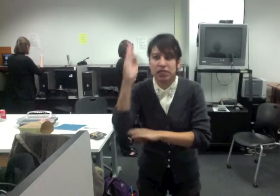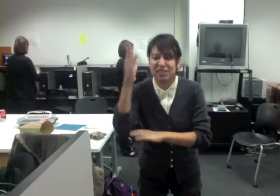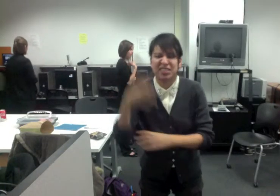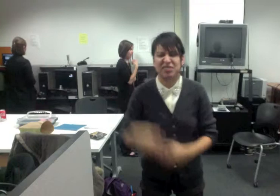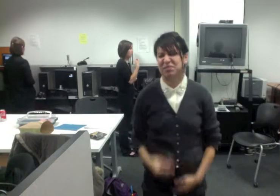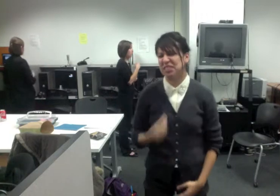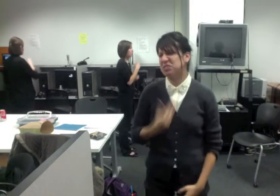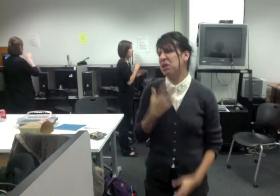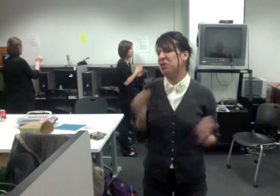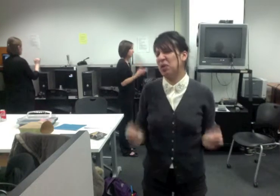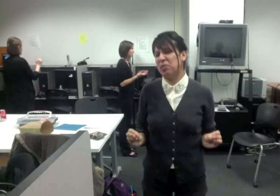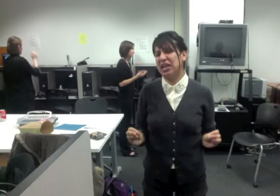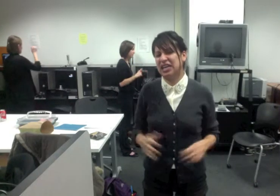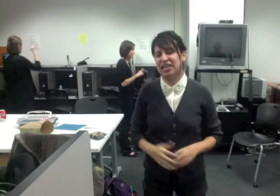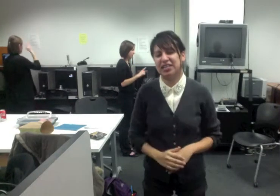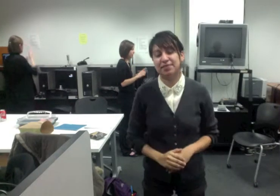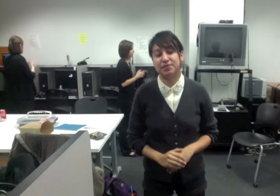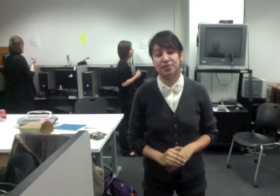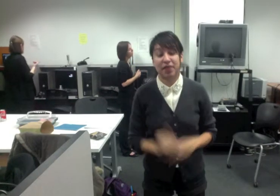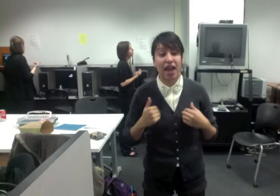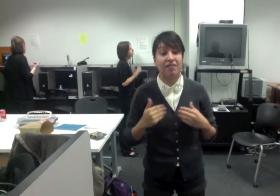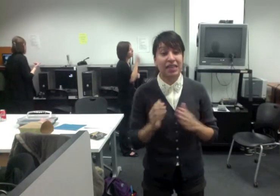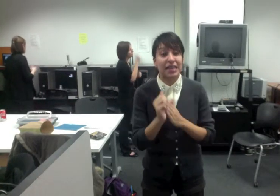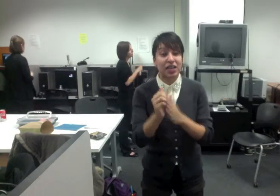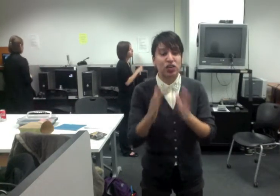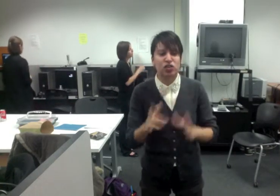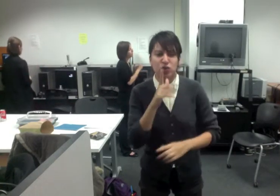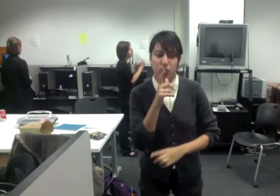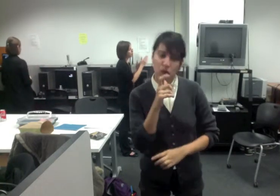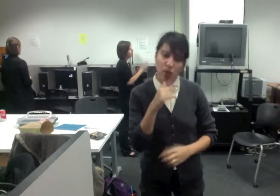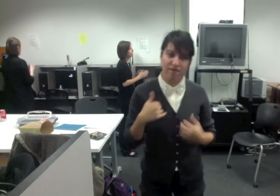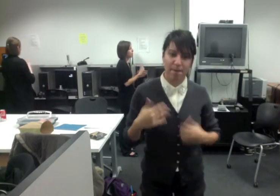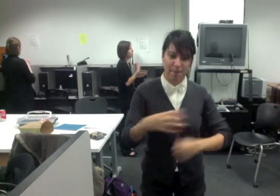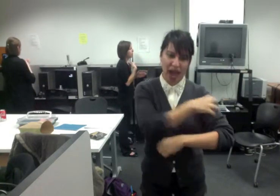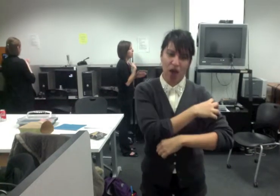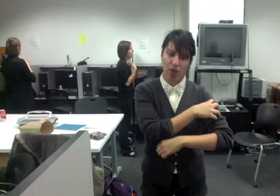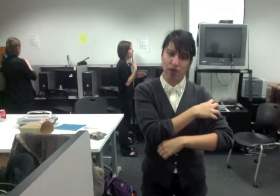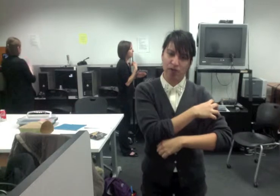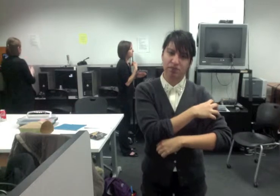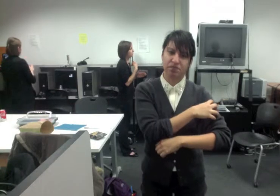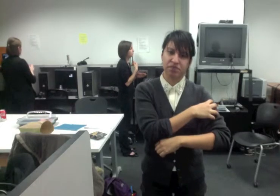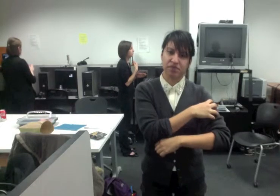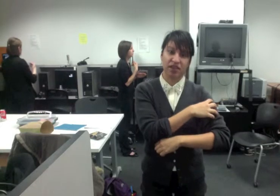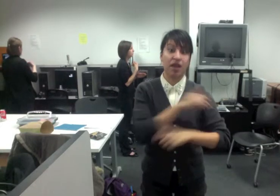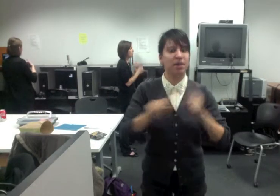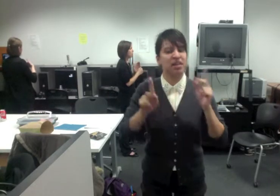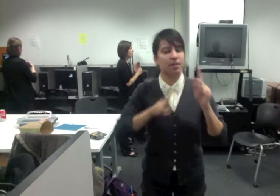lead. Leaders hold a position of power or authority, but those who lead inspire us.